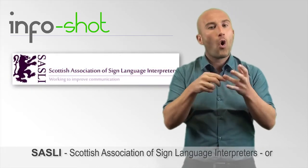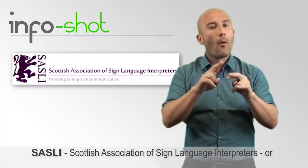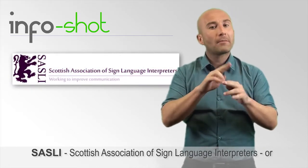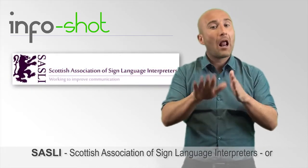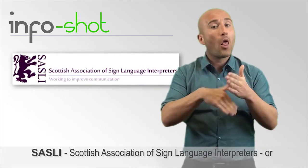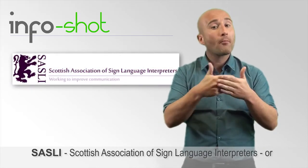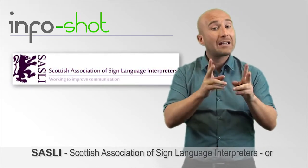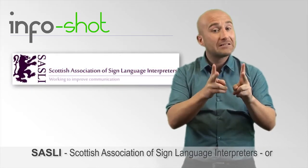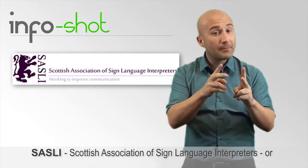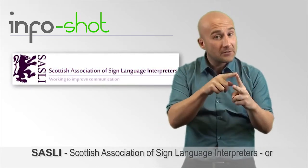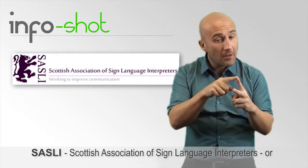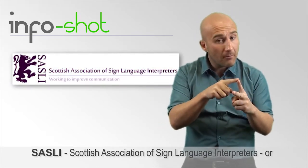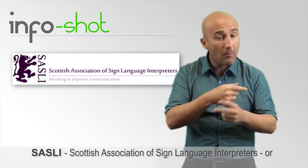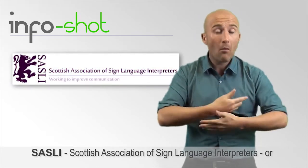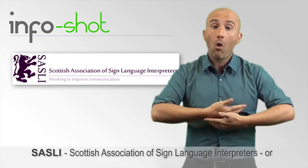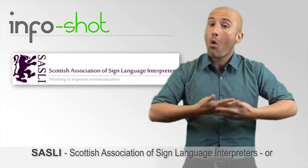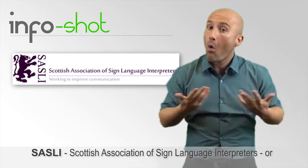Language Interpreters, or